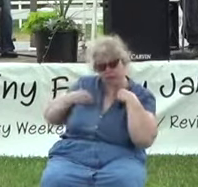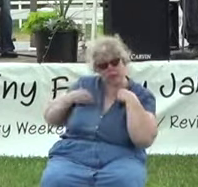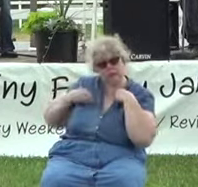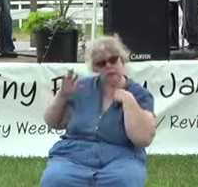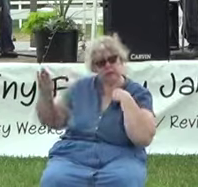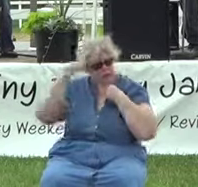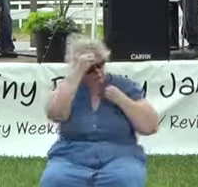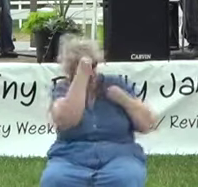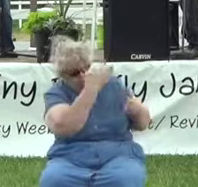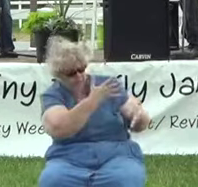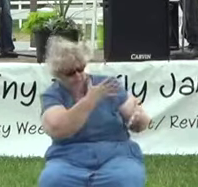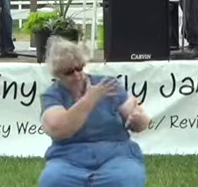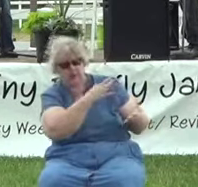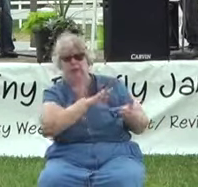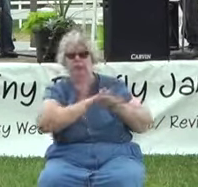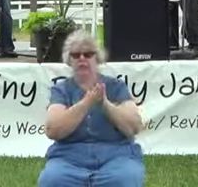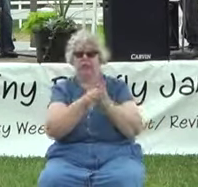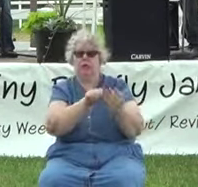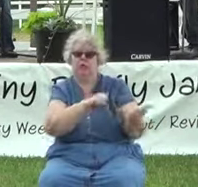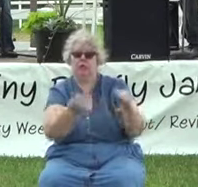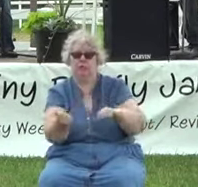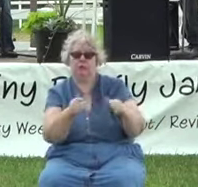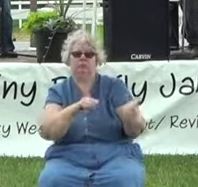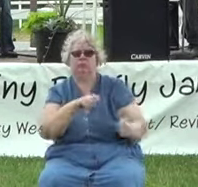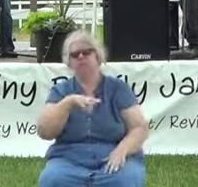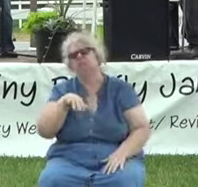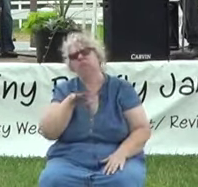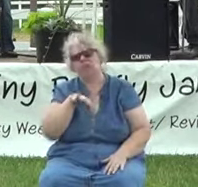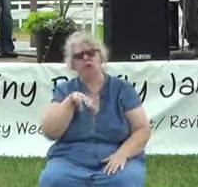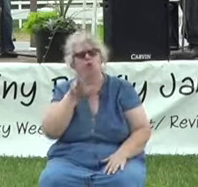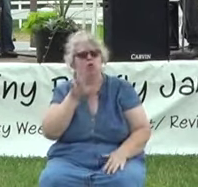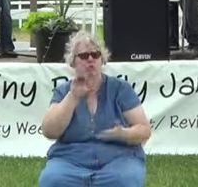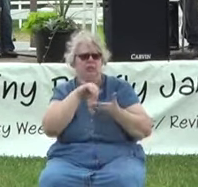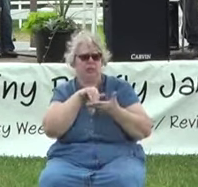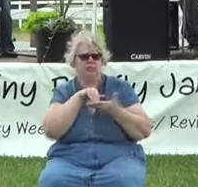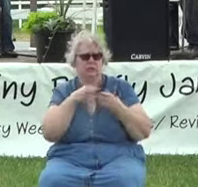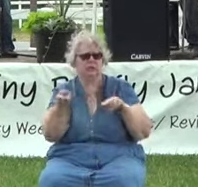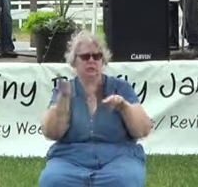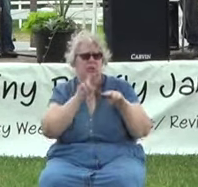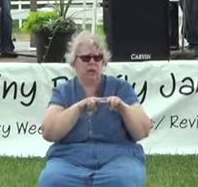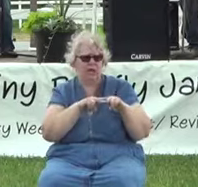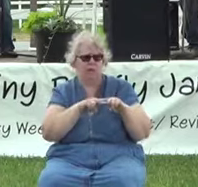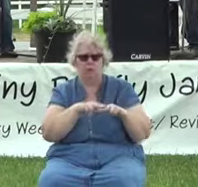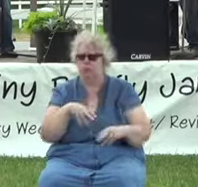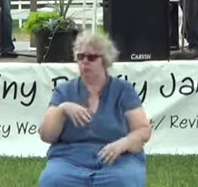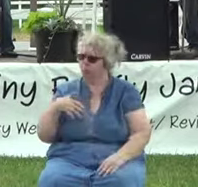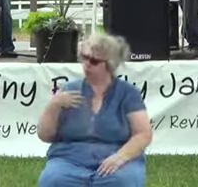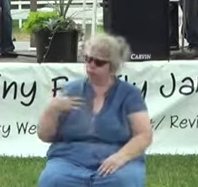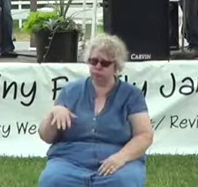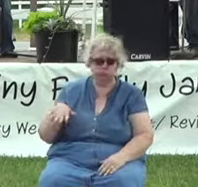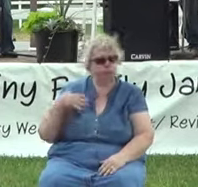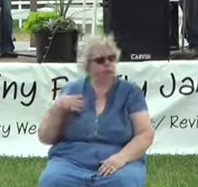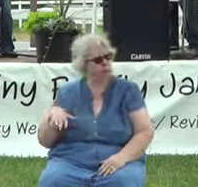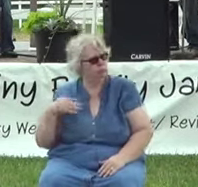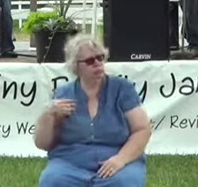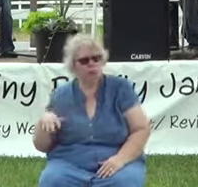about 3,000 were added to their number that day. Oh my gosh.